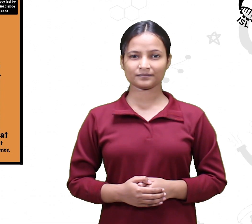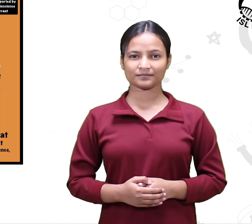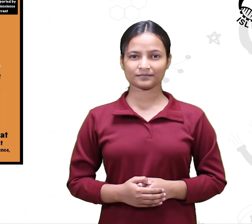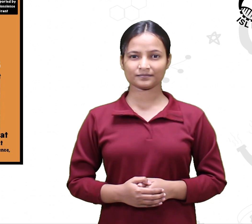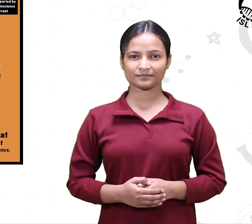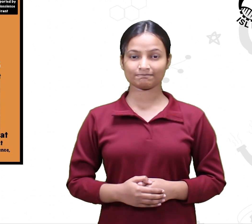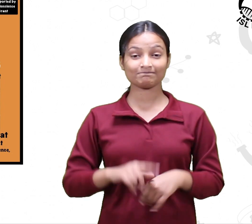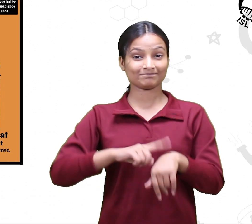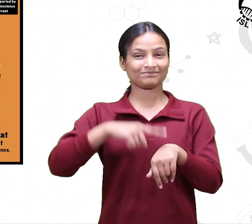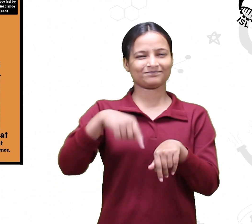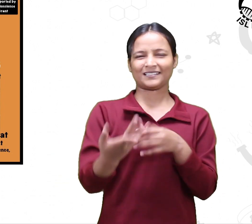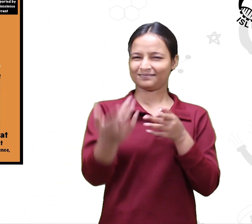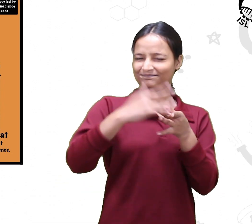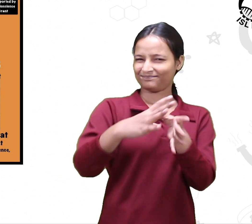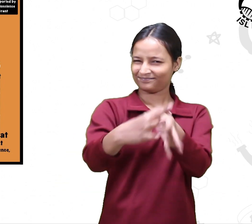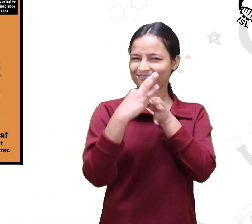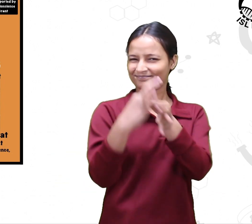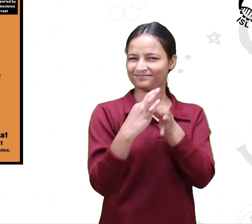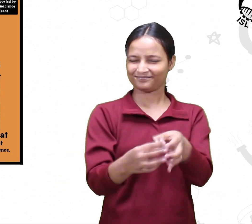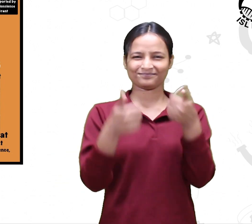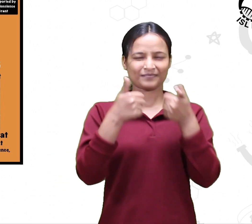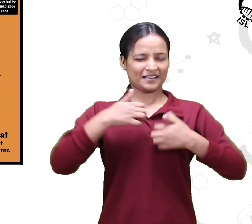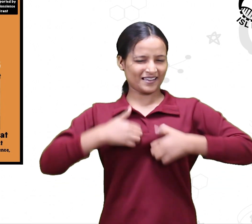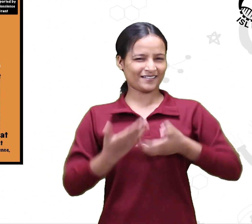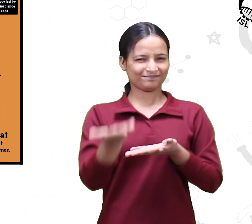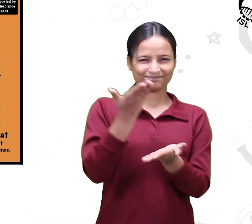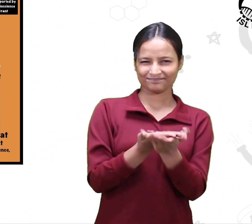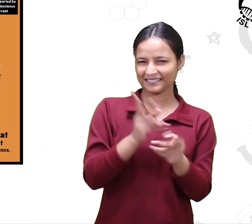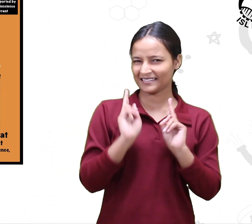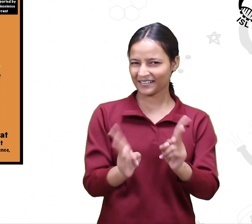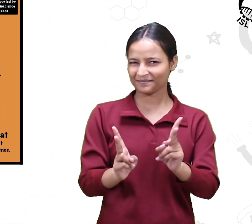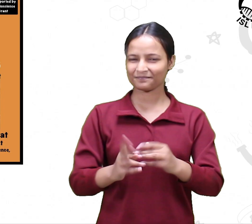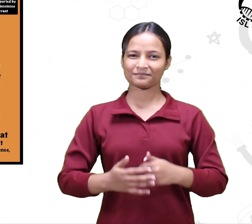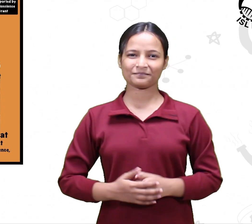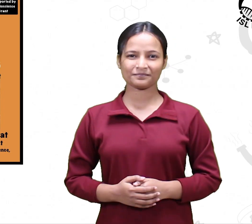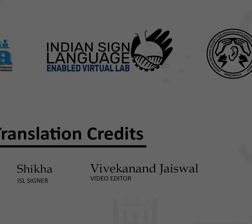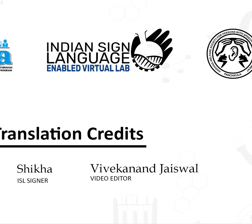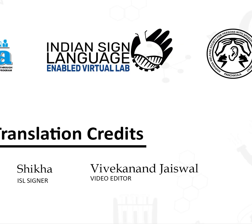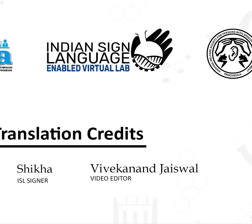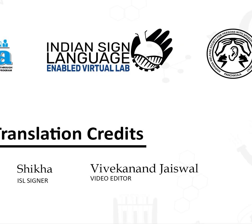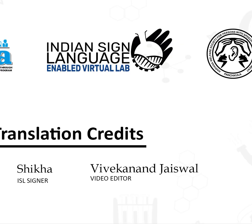Outreach Grant. Until next time, till then, stay tuned and stay curious.